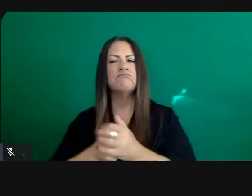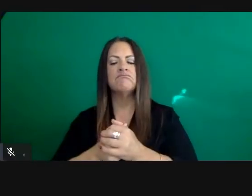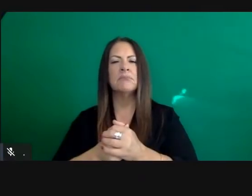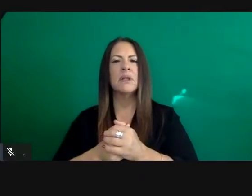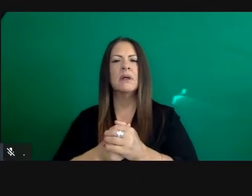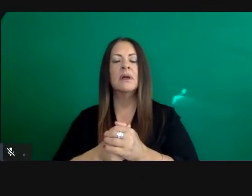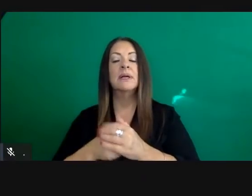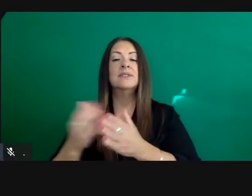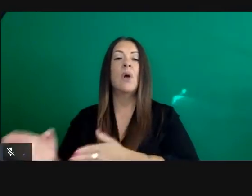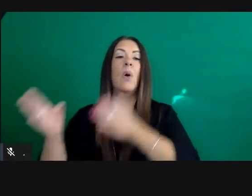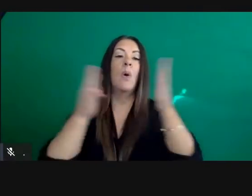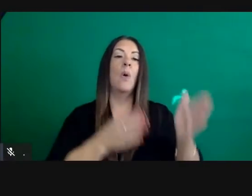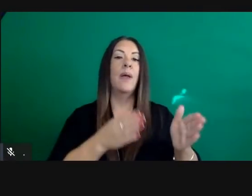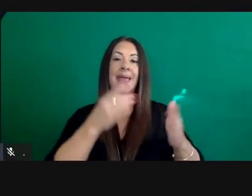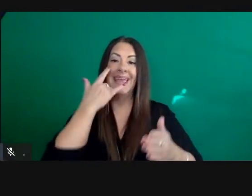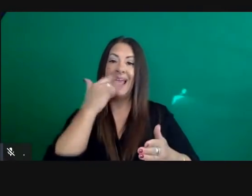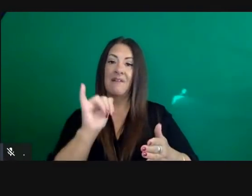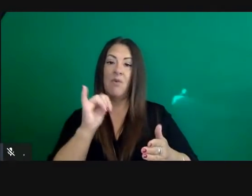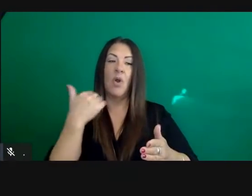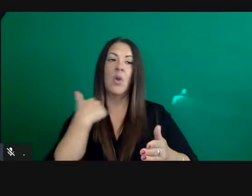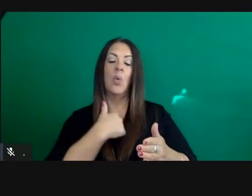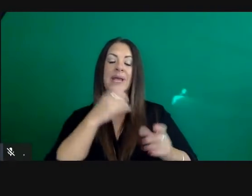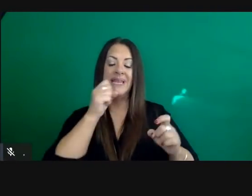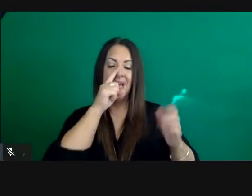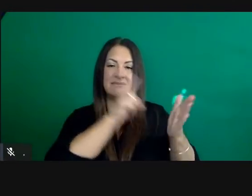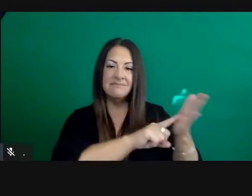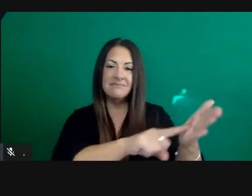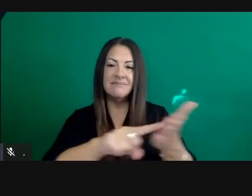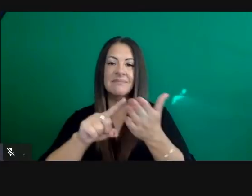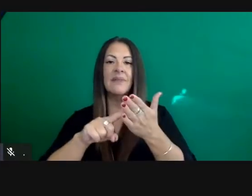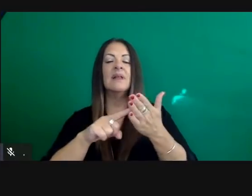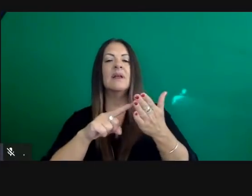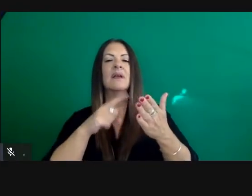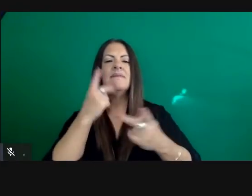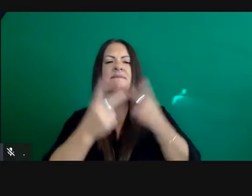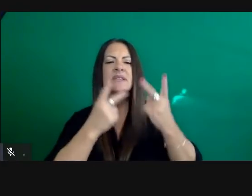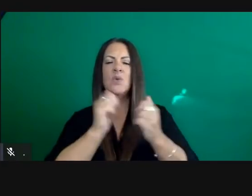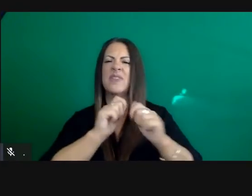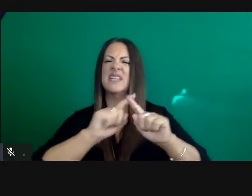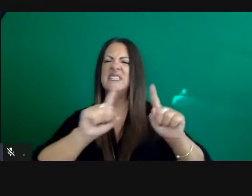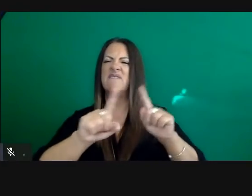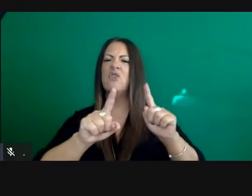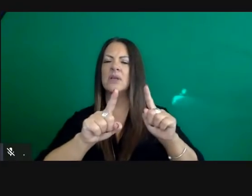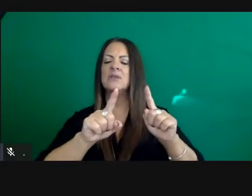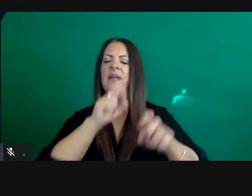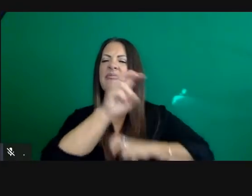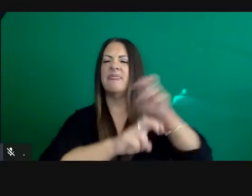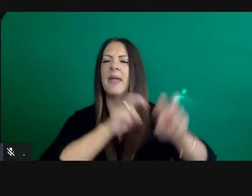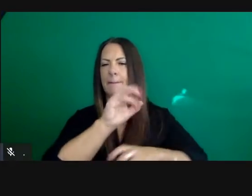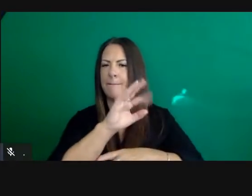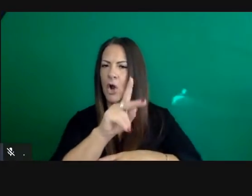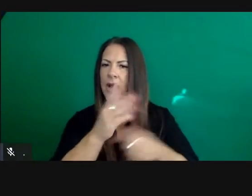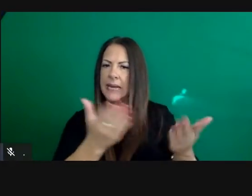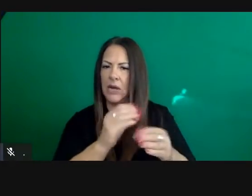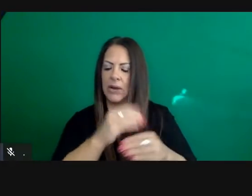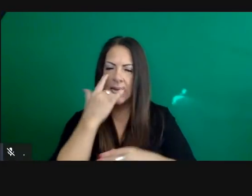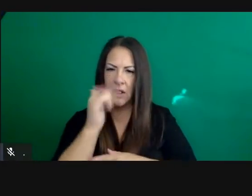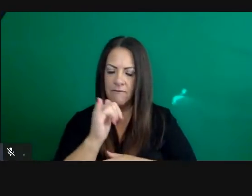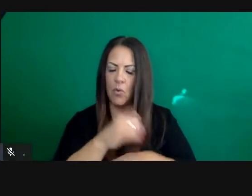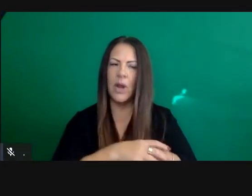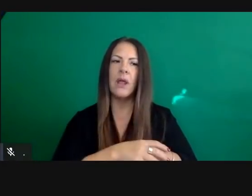California visits, those are upcoming, and together, the information, the dialogue with our theme park